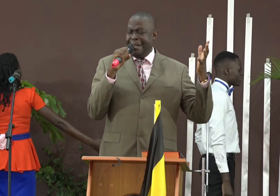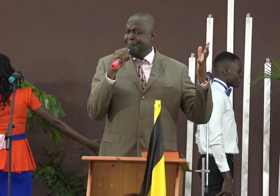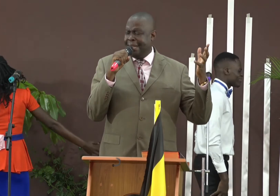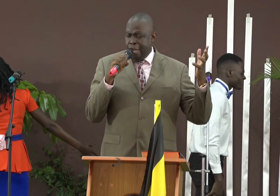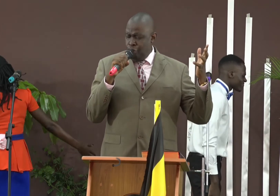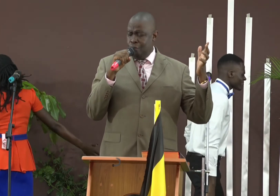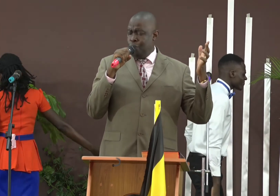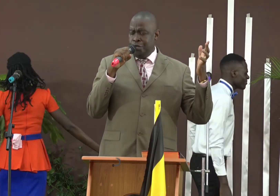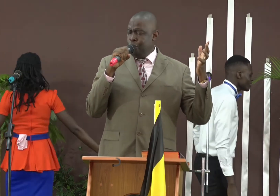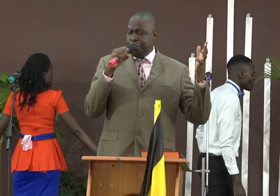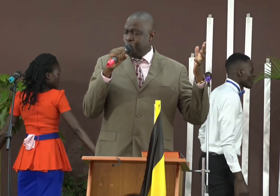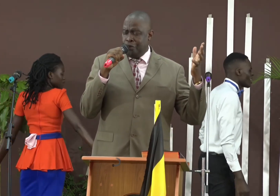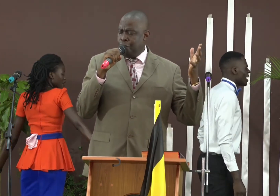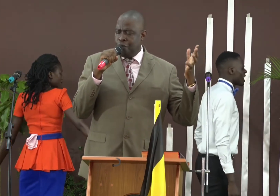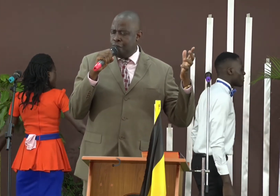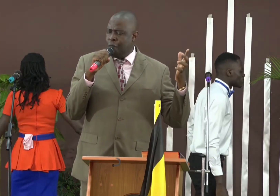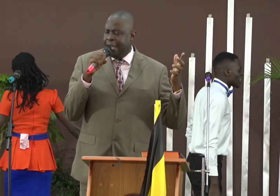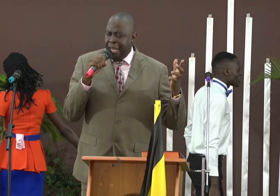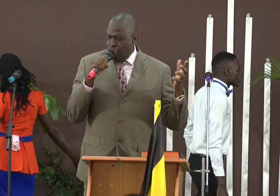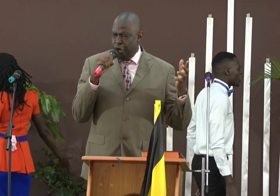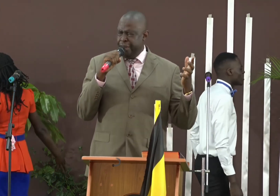Gatosaba omoyo mtukubu